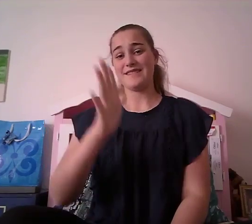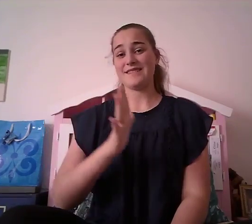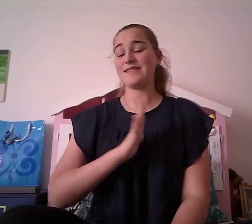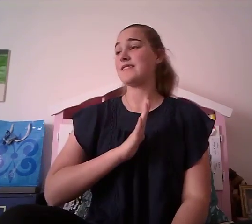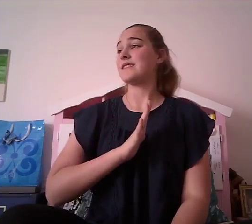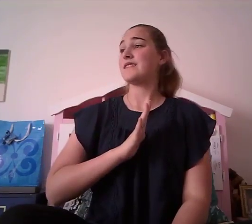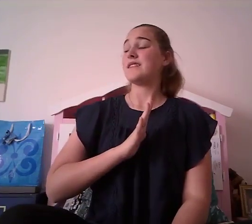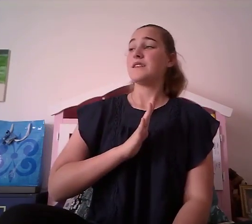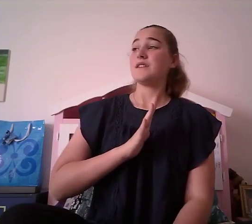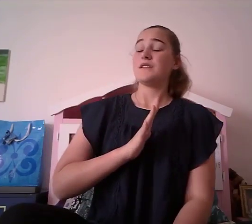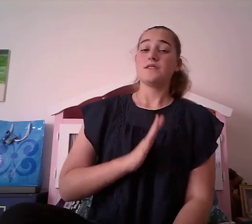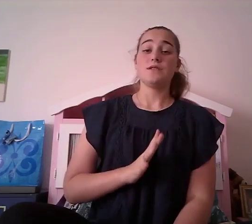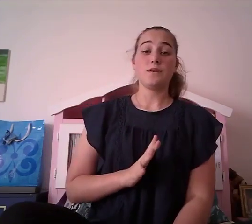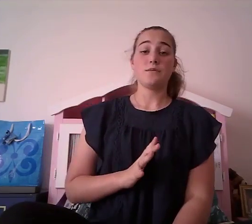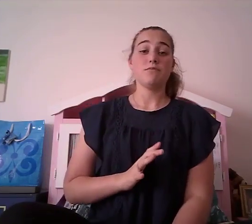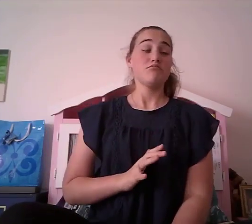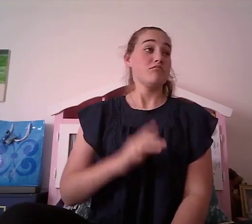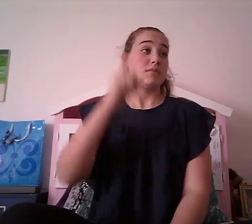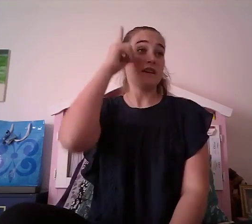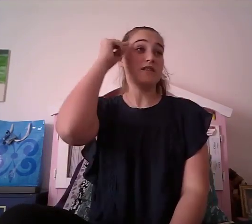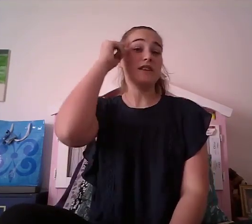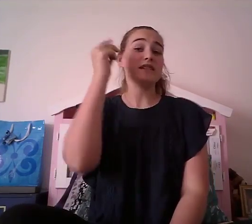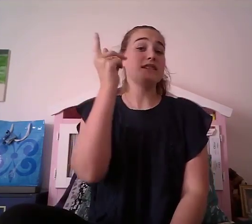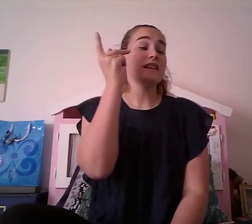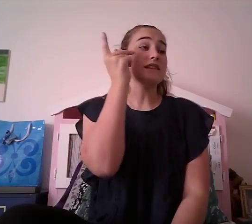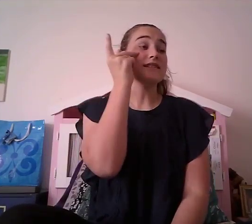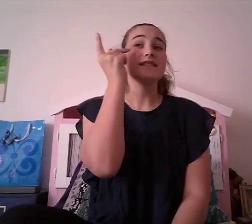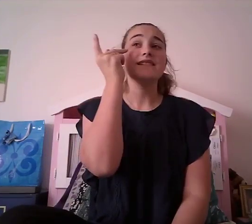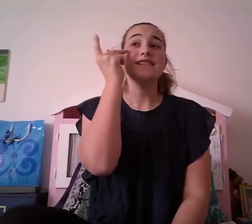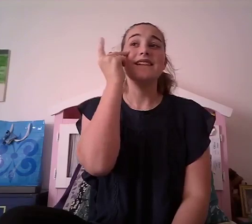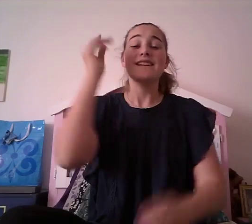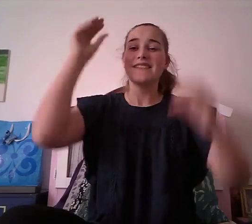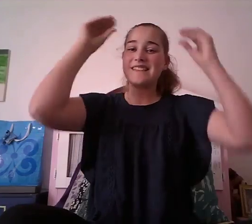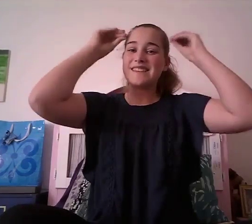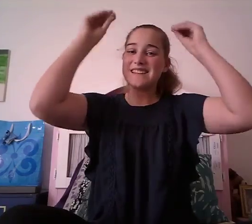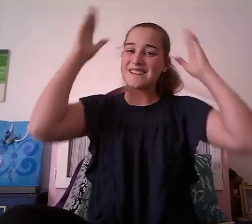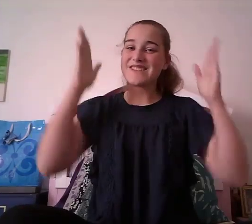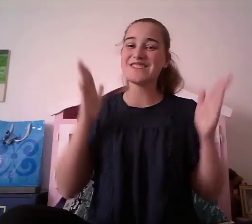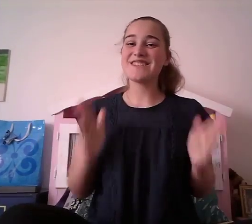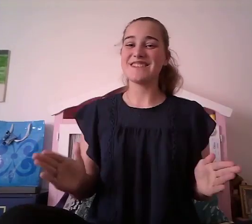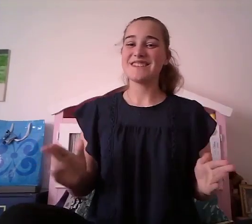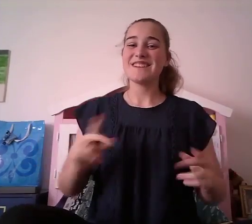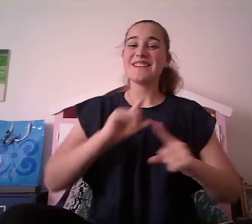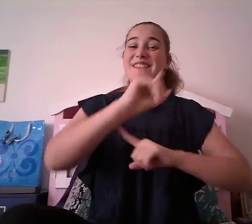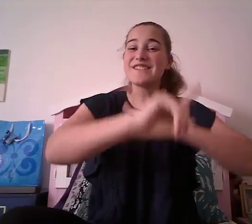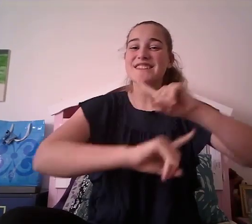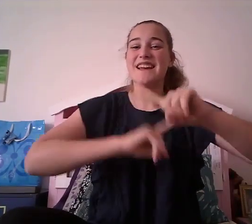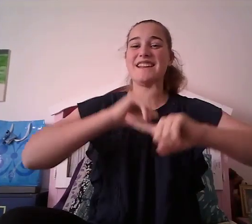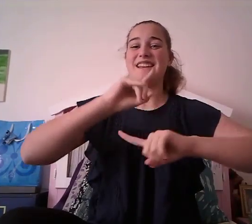So Gallaudet sees that the teachers, they're signing.